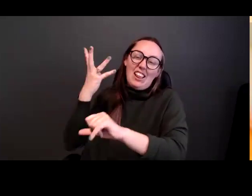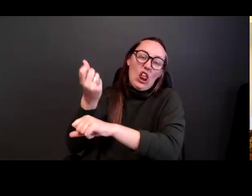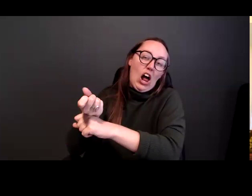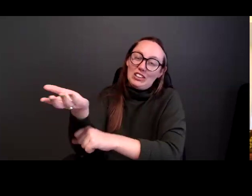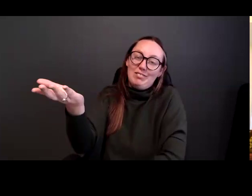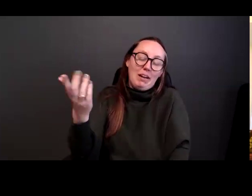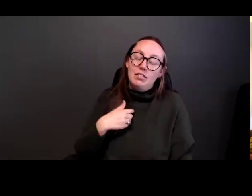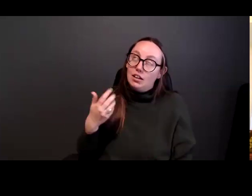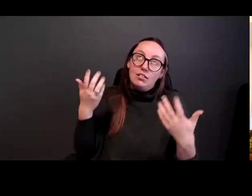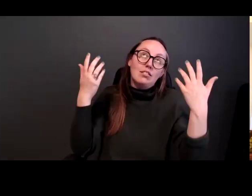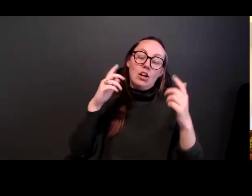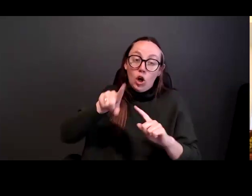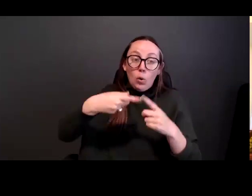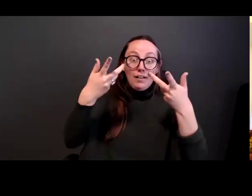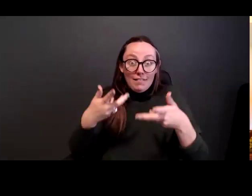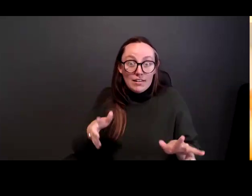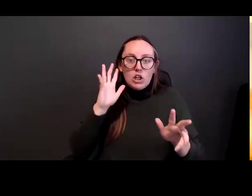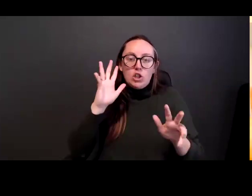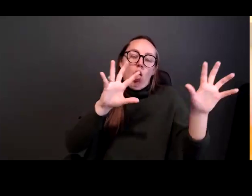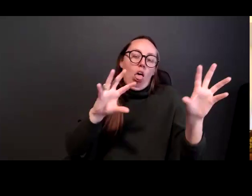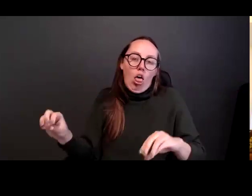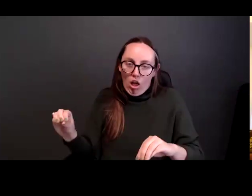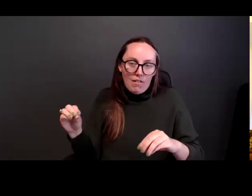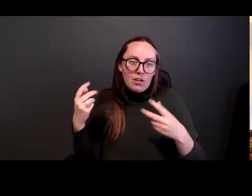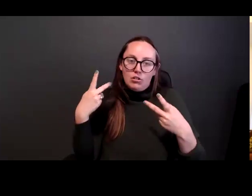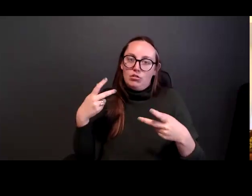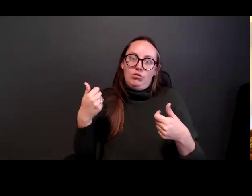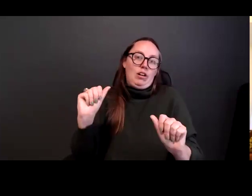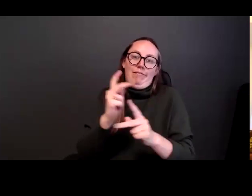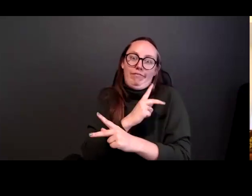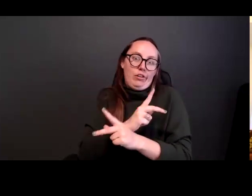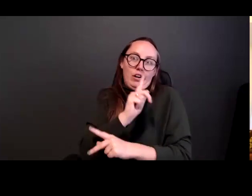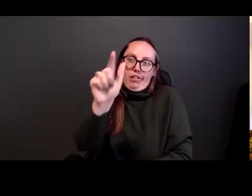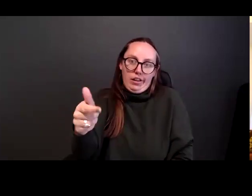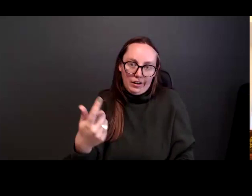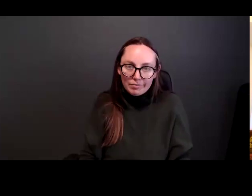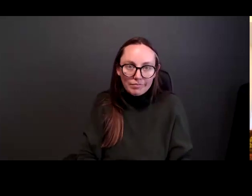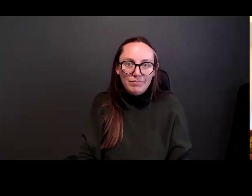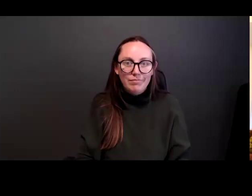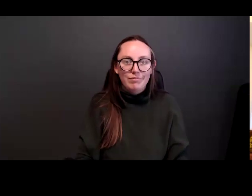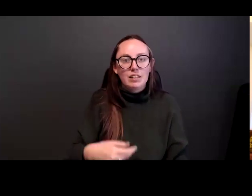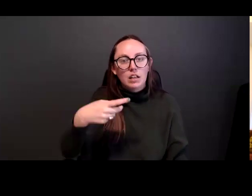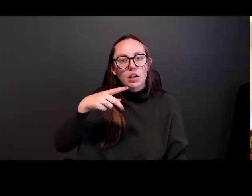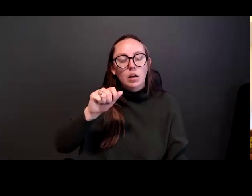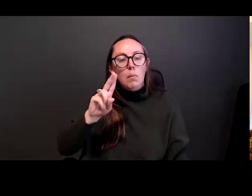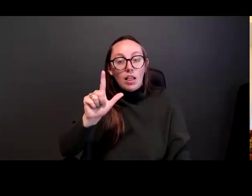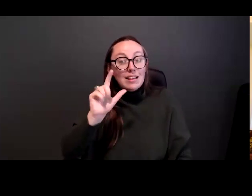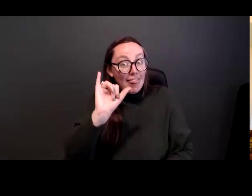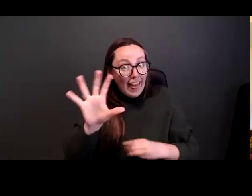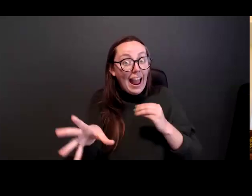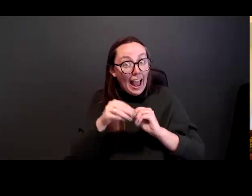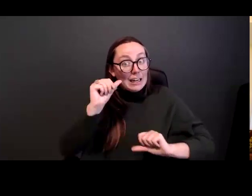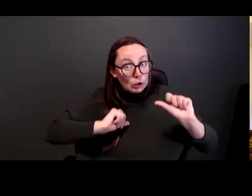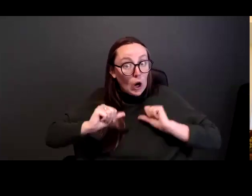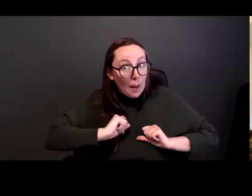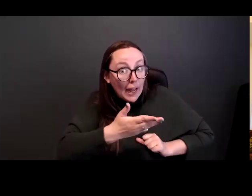shut it all down. I'm sure I can turn it back on later, and it'll. You know, it added drama. You provided drama as well as